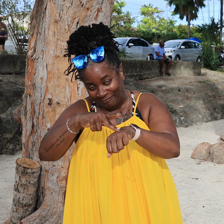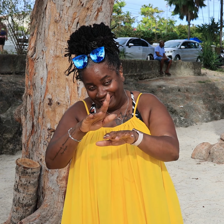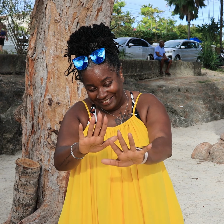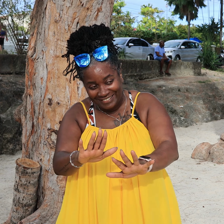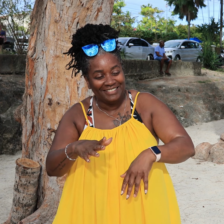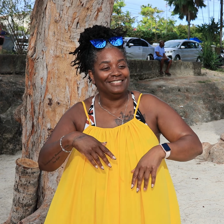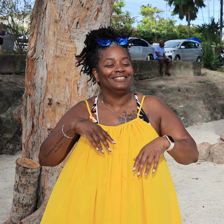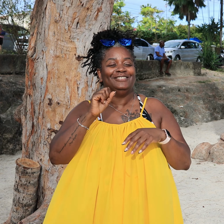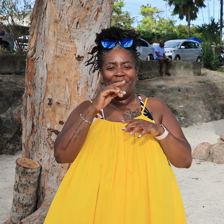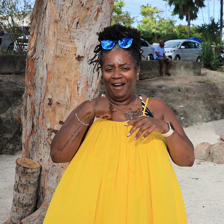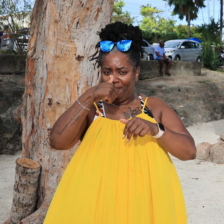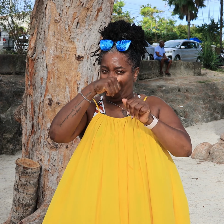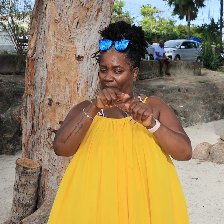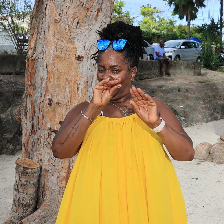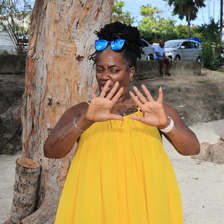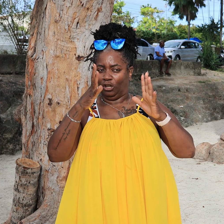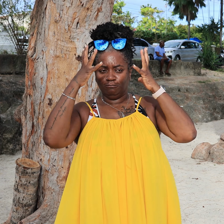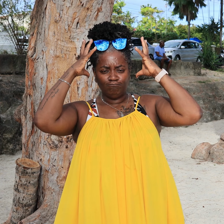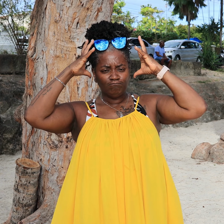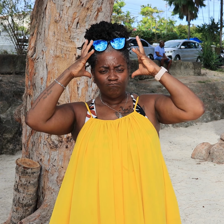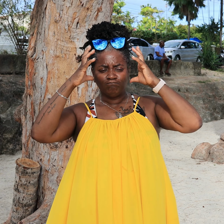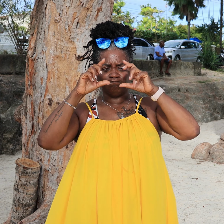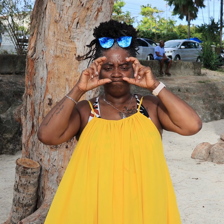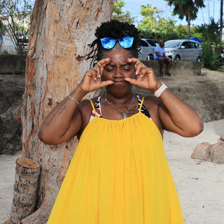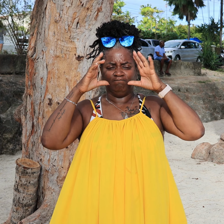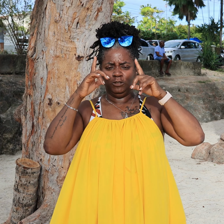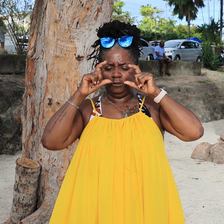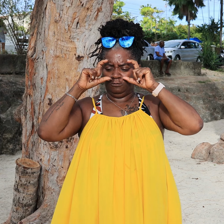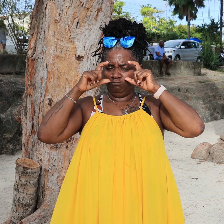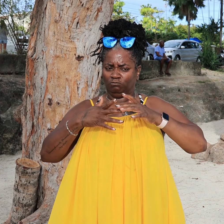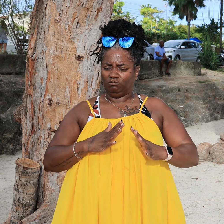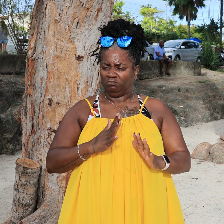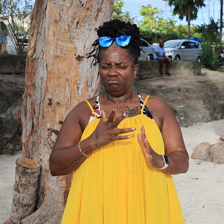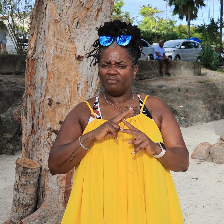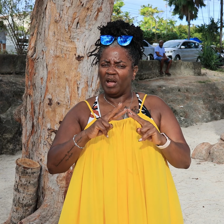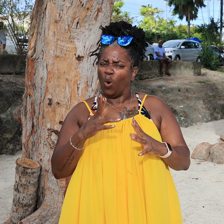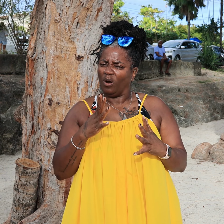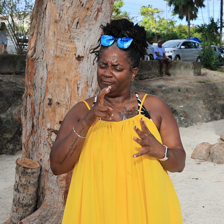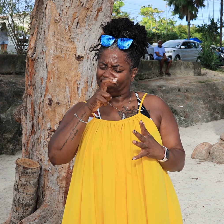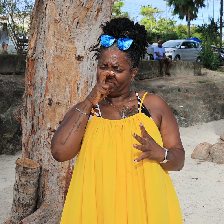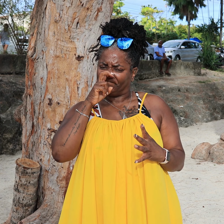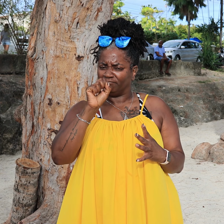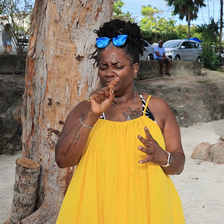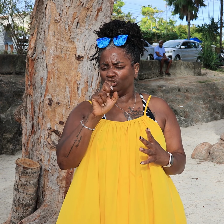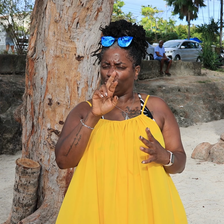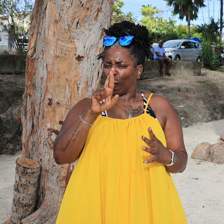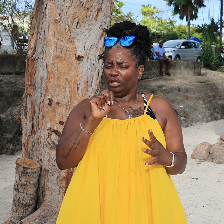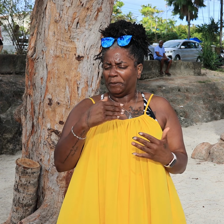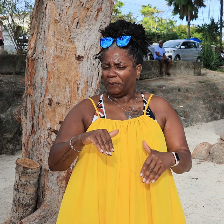a strict principal. I remember the afro and the glasses. She was a very stern